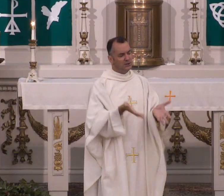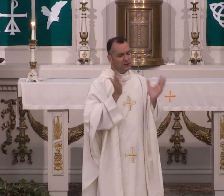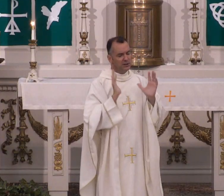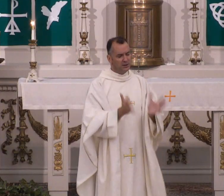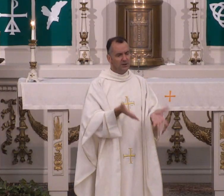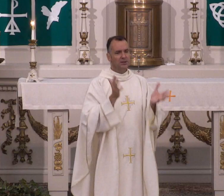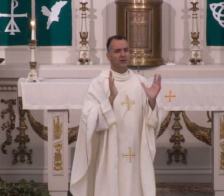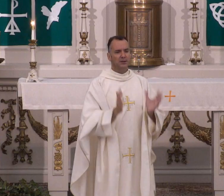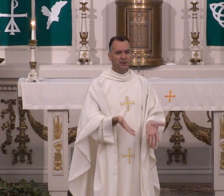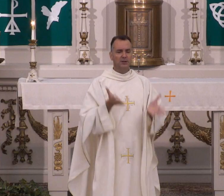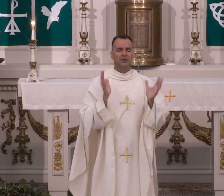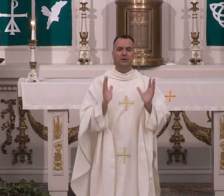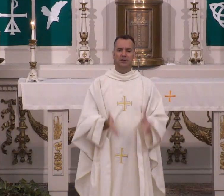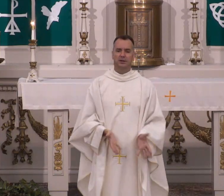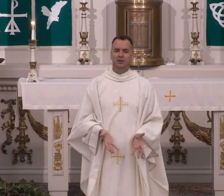in such a short period of time.